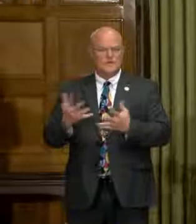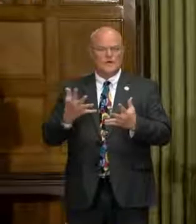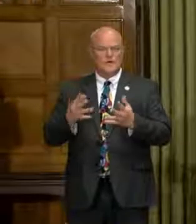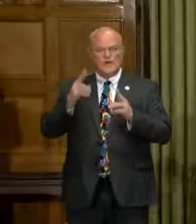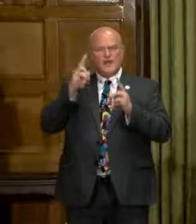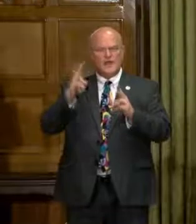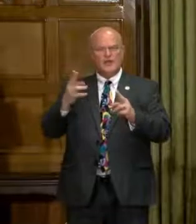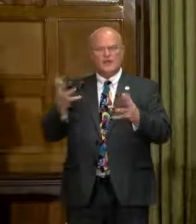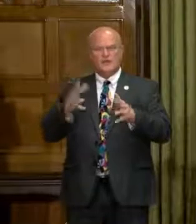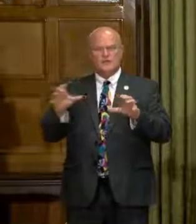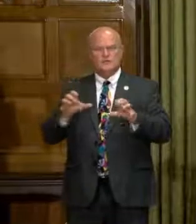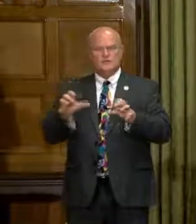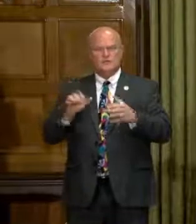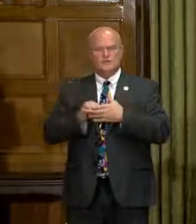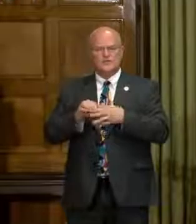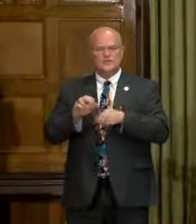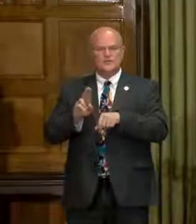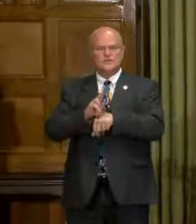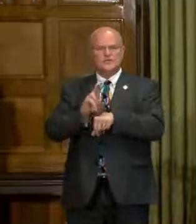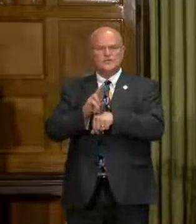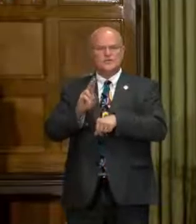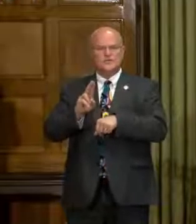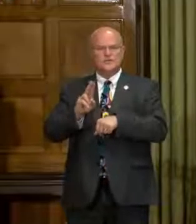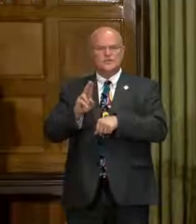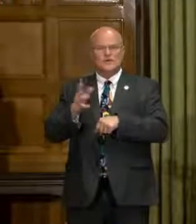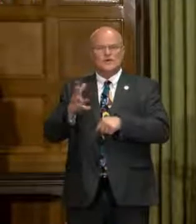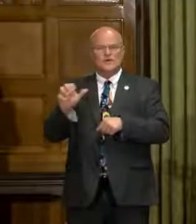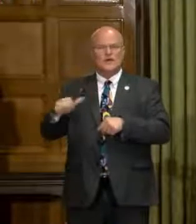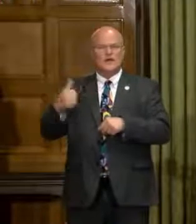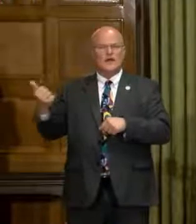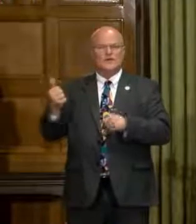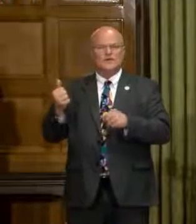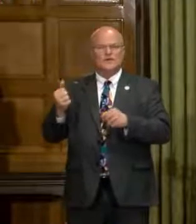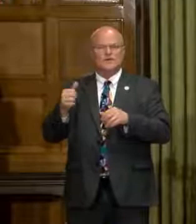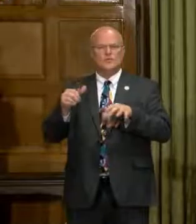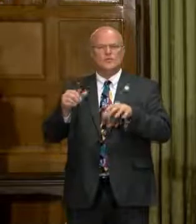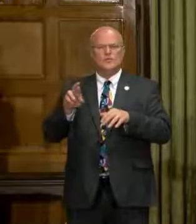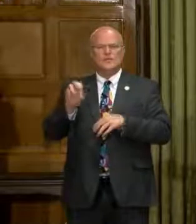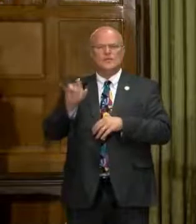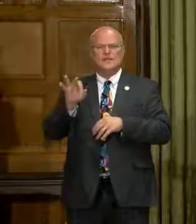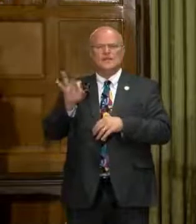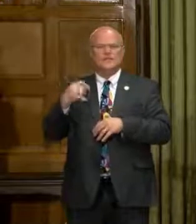say about helping the people in this crisis, and what are your comments on this?